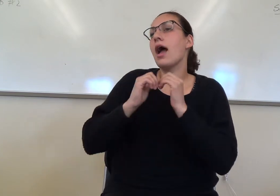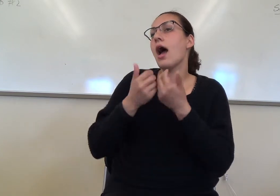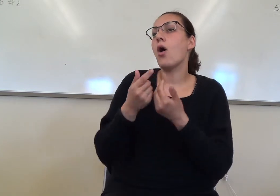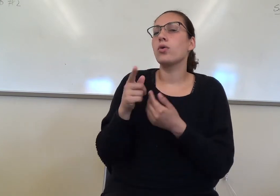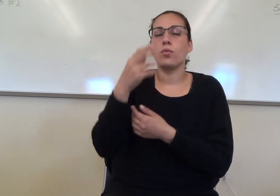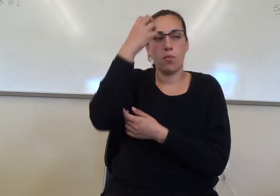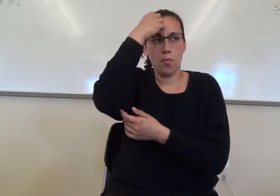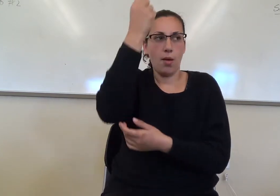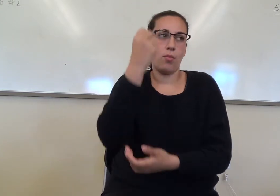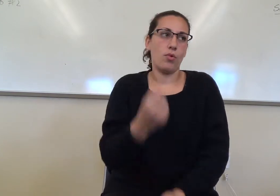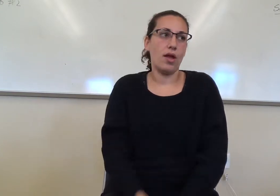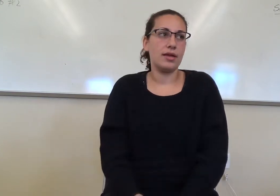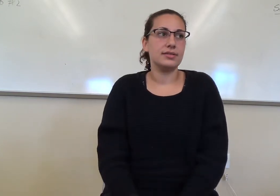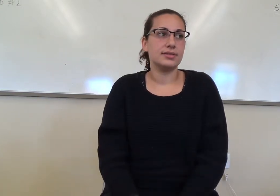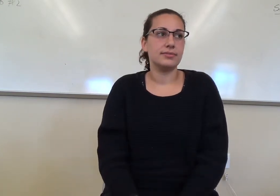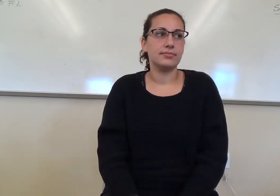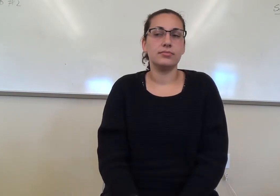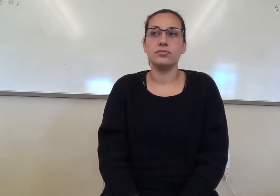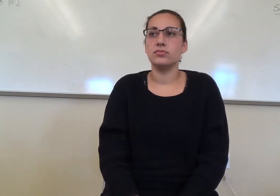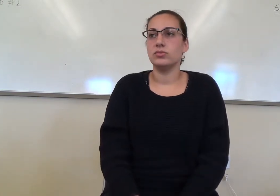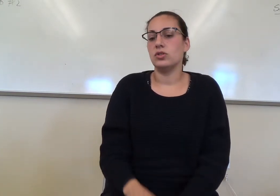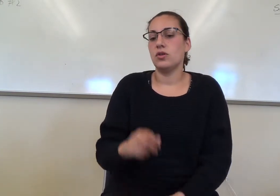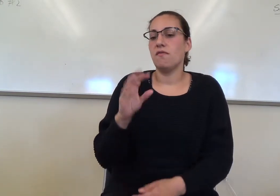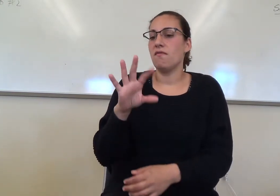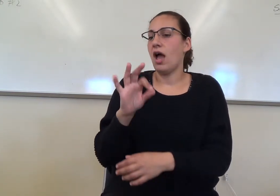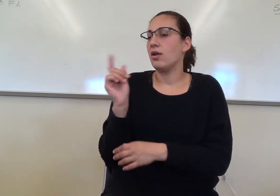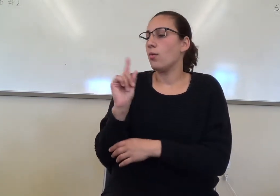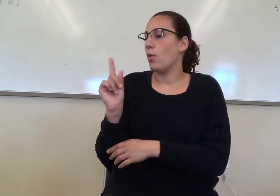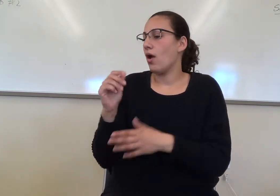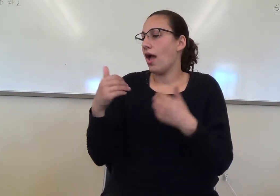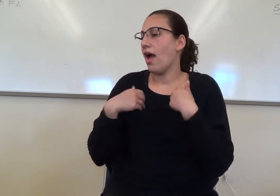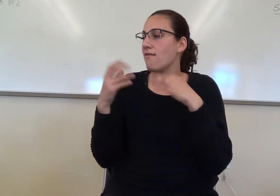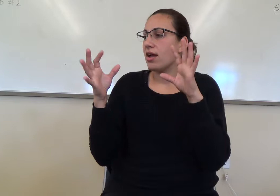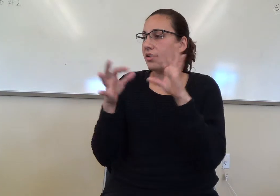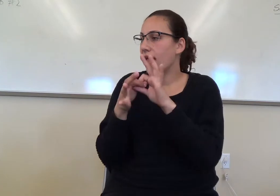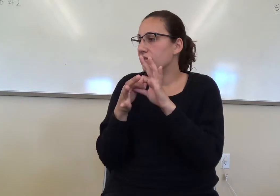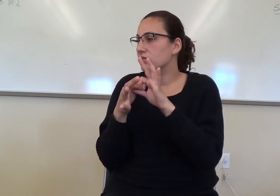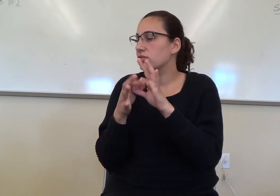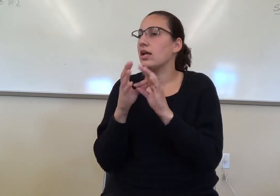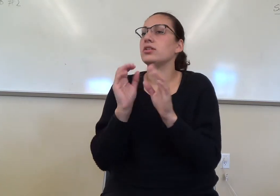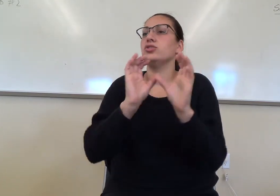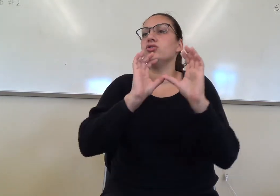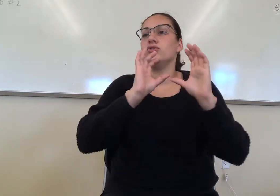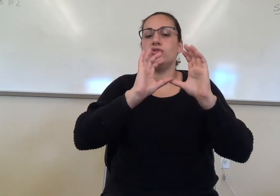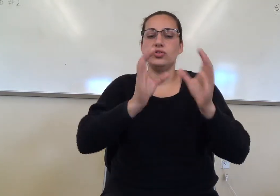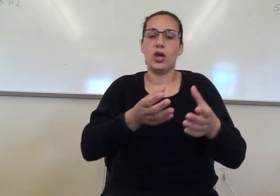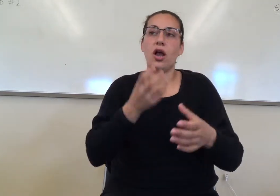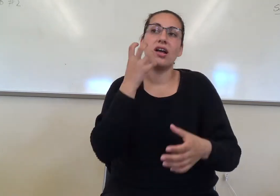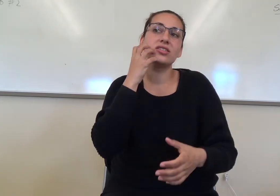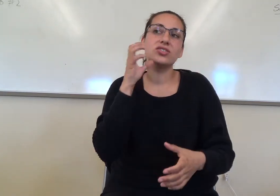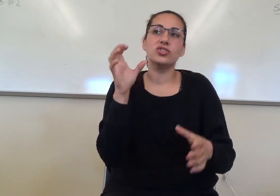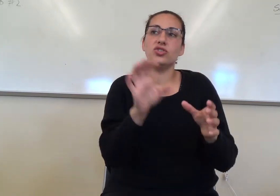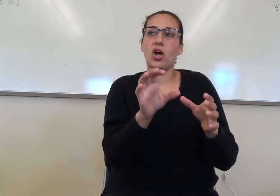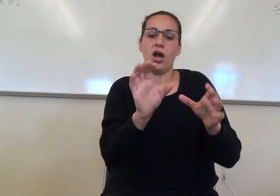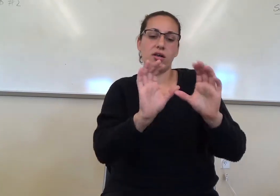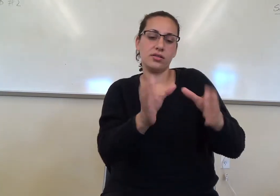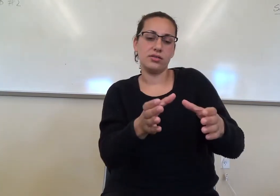find connections and group the words together. But it doesn't say what chunking can do. So yeah, 5 is